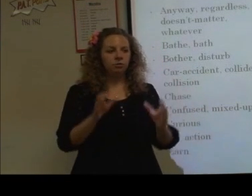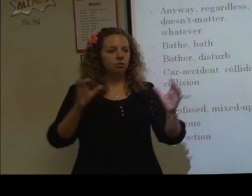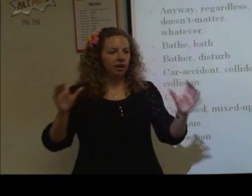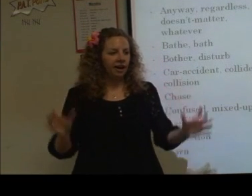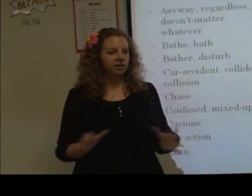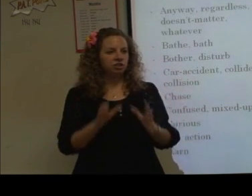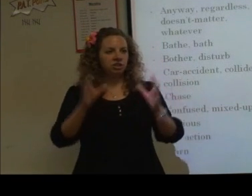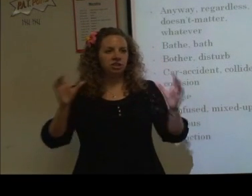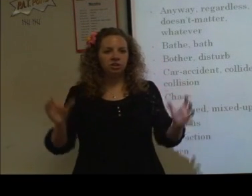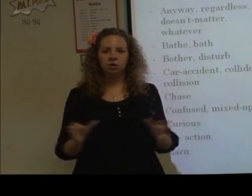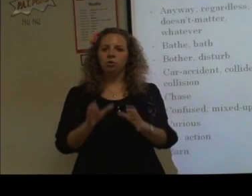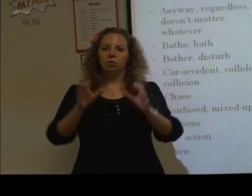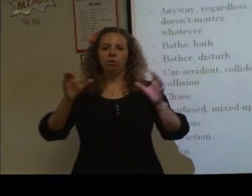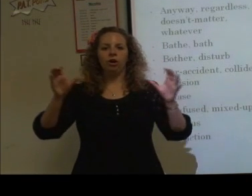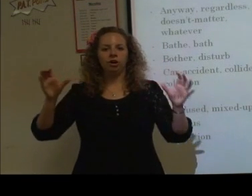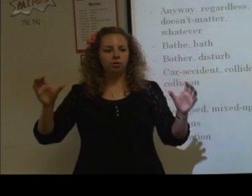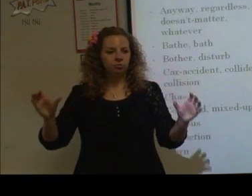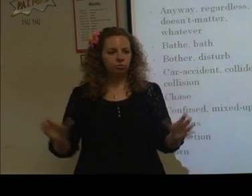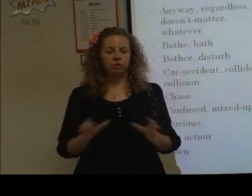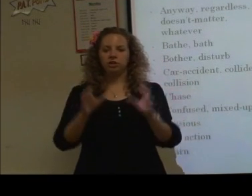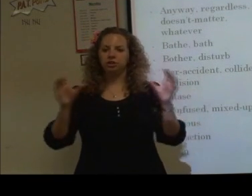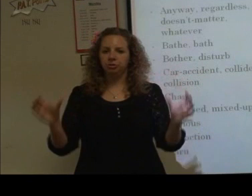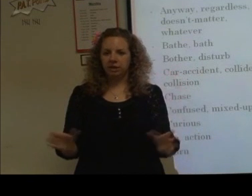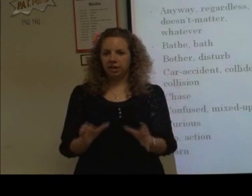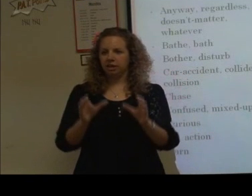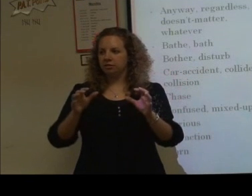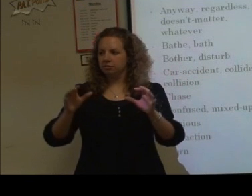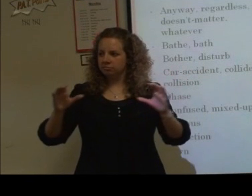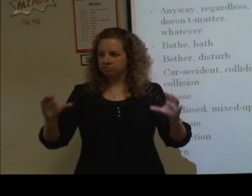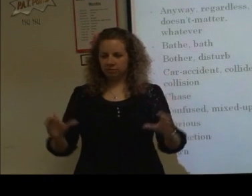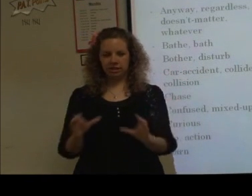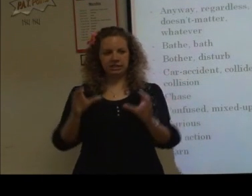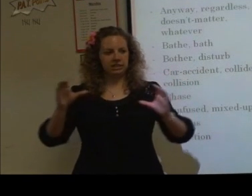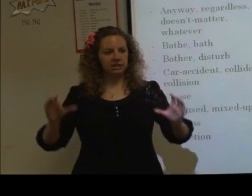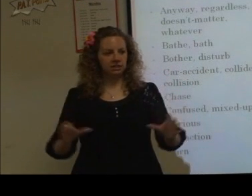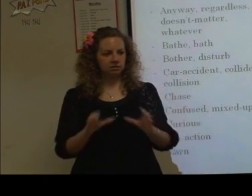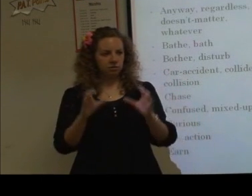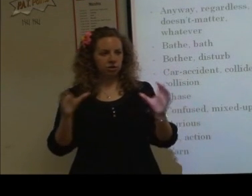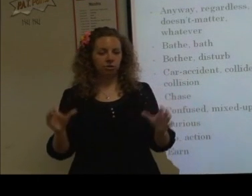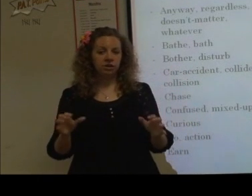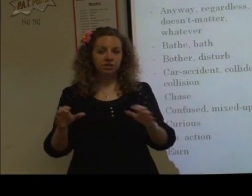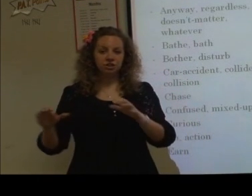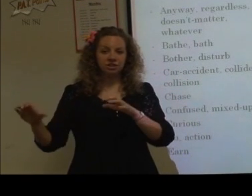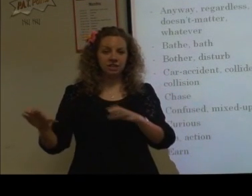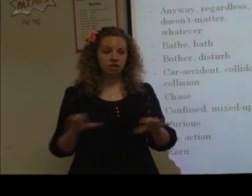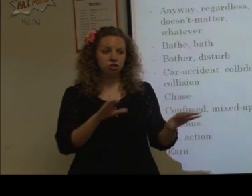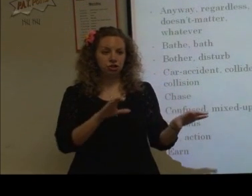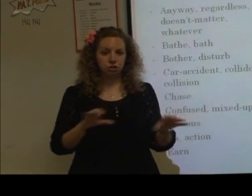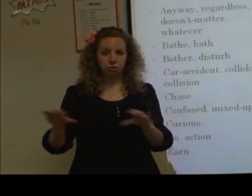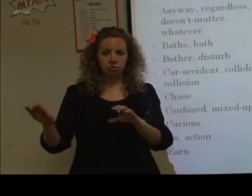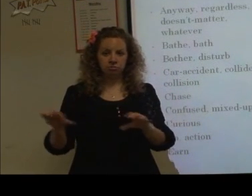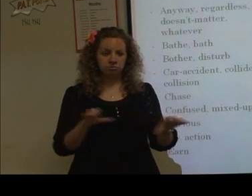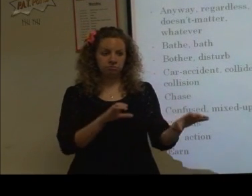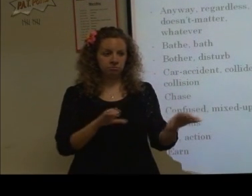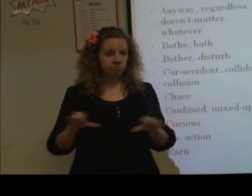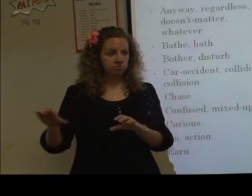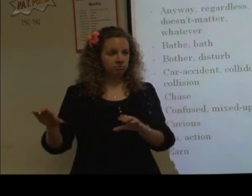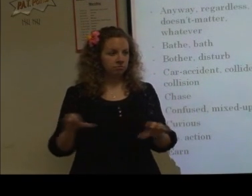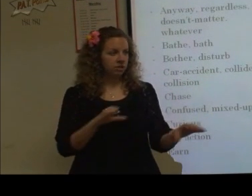or action or what you're doing, just like this. So there's the sign do,